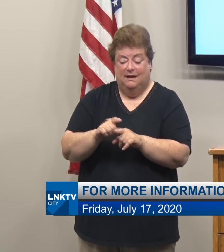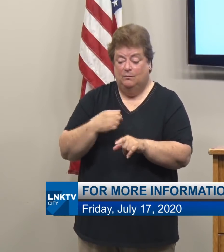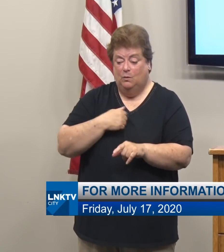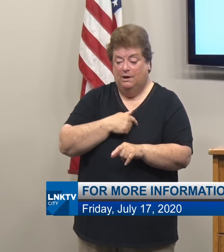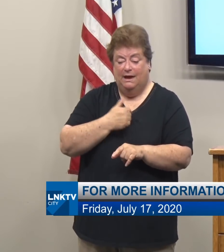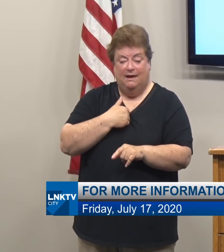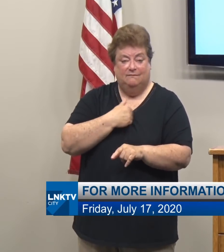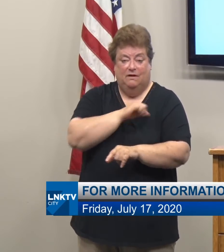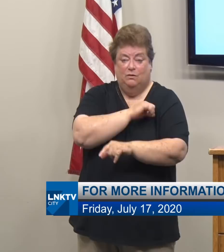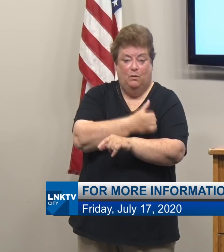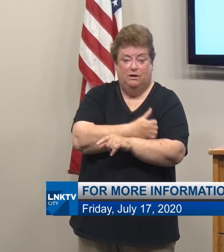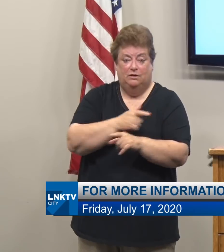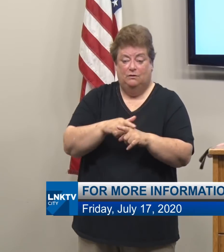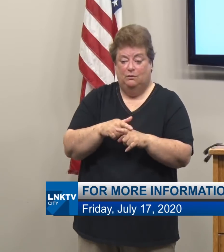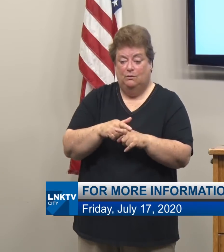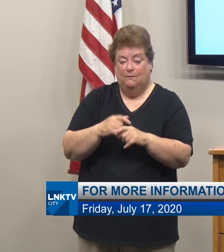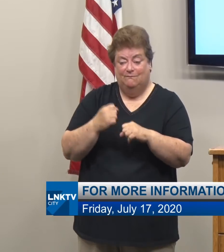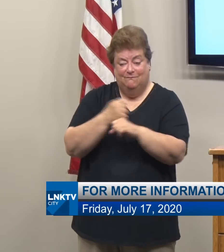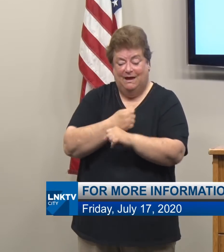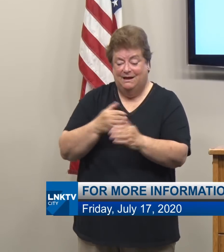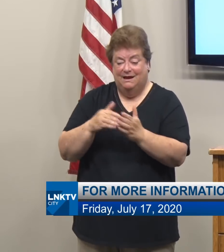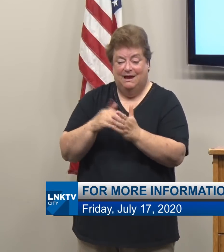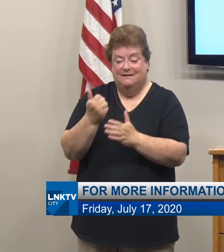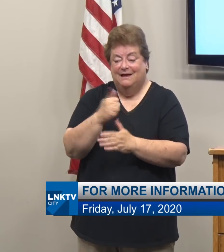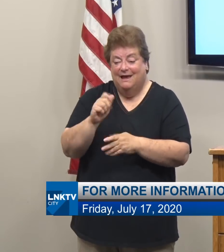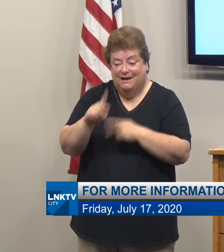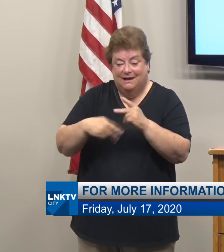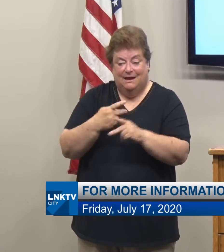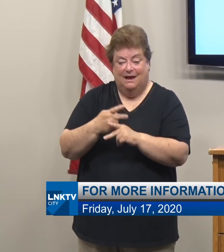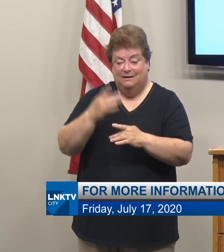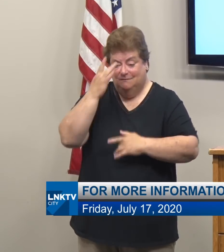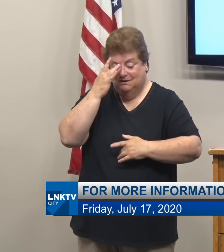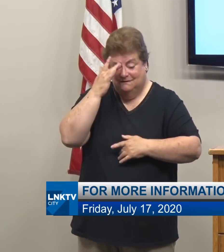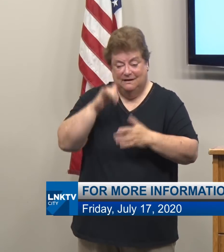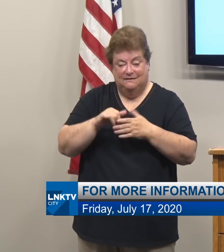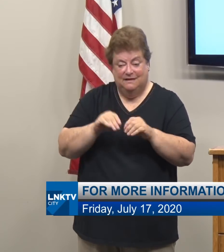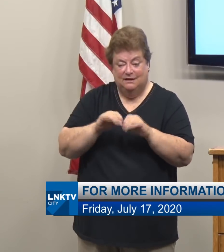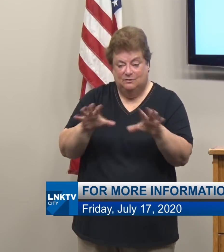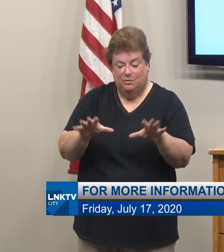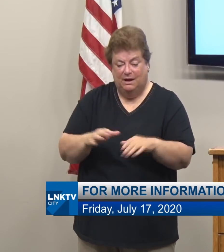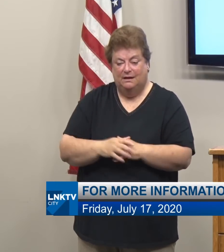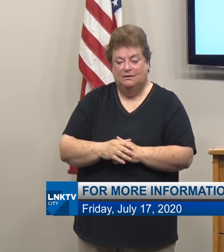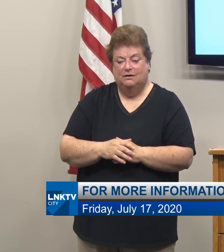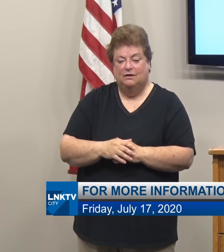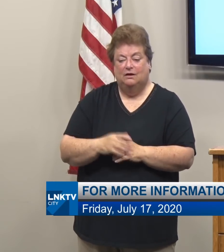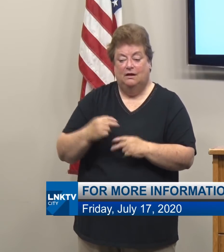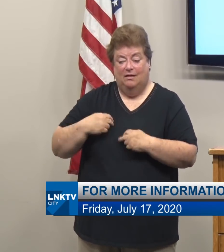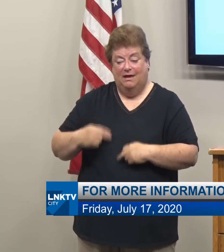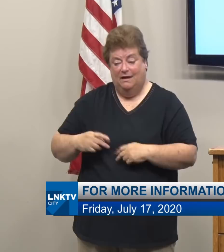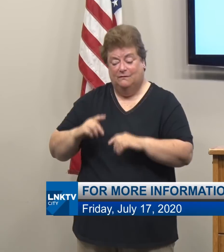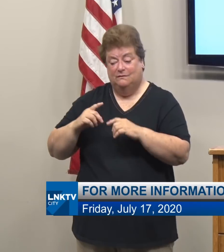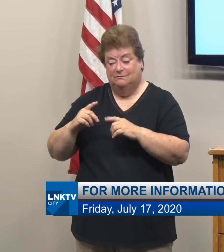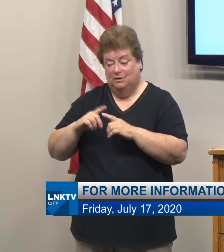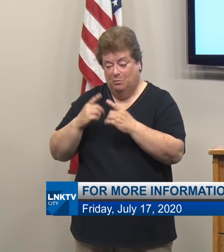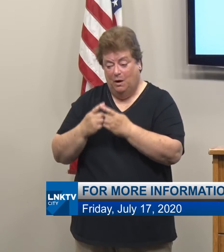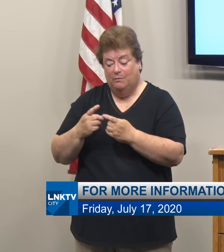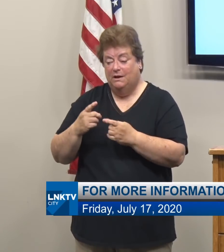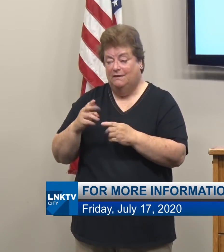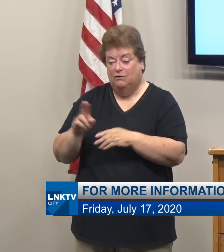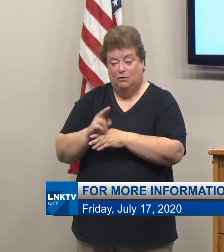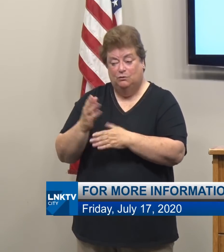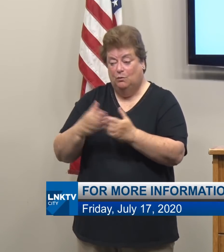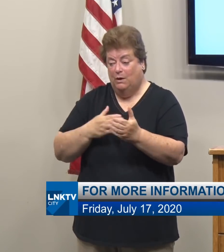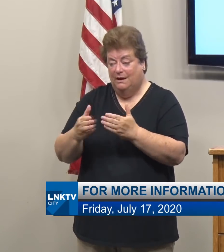any sort of contagious disease. The health department has a long history of fighting contagious diseases by whatever methods